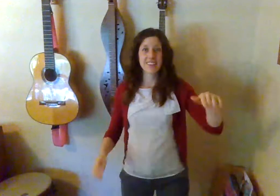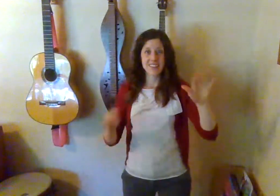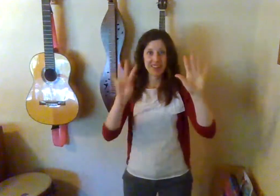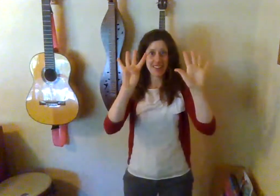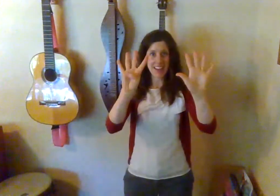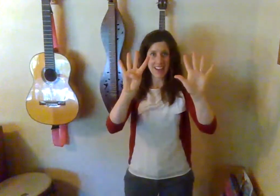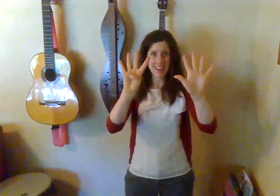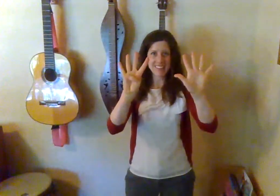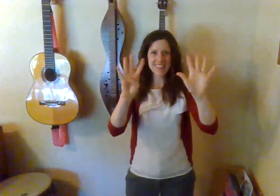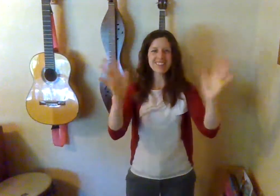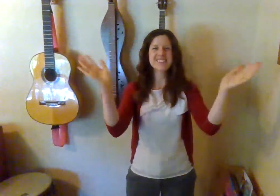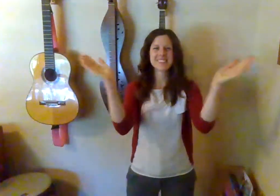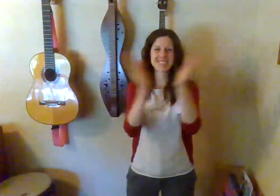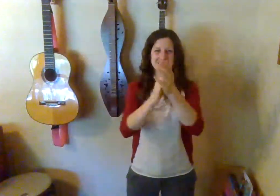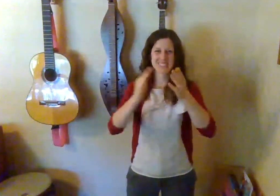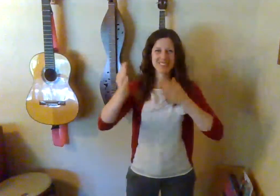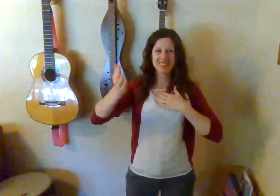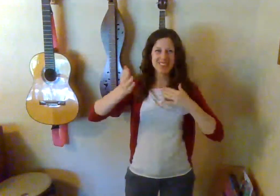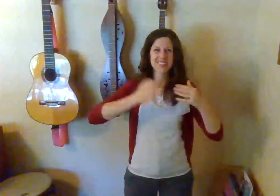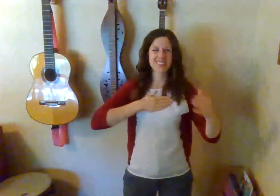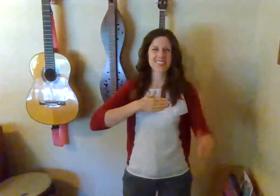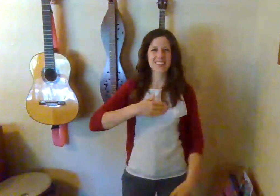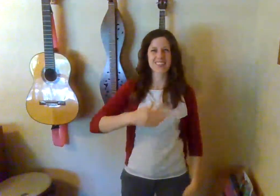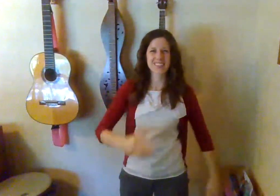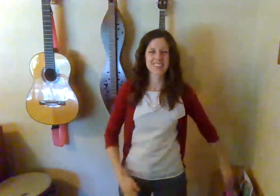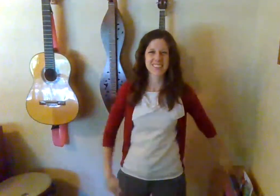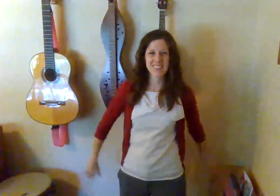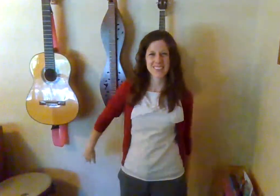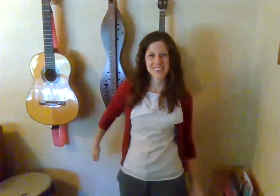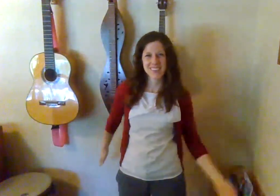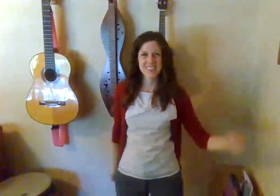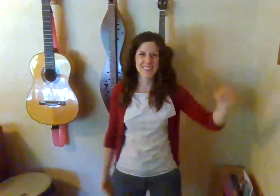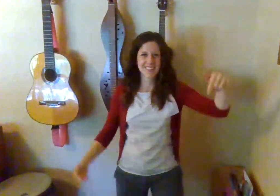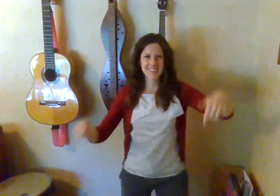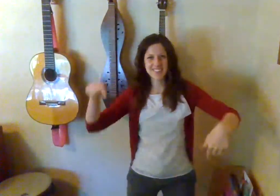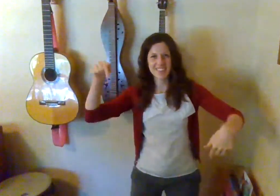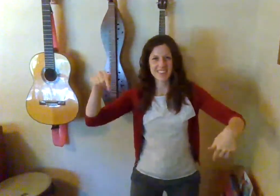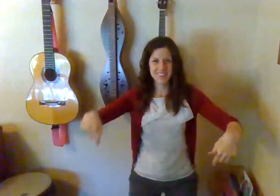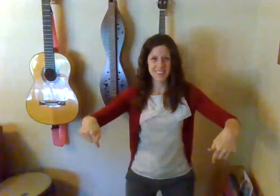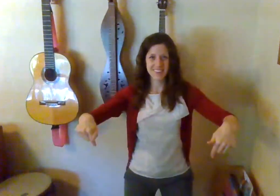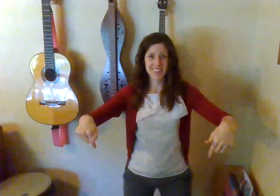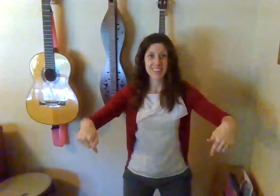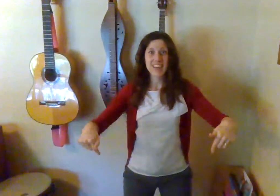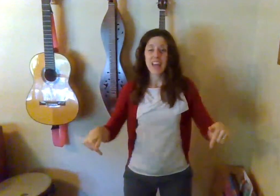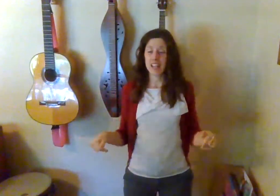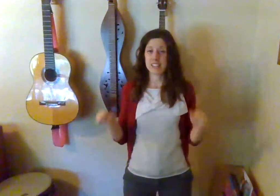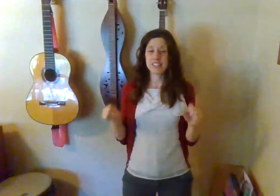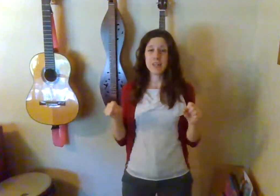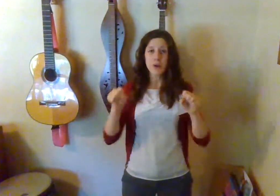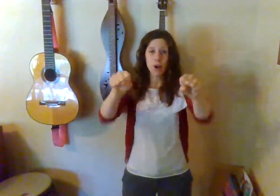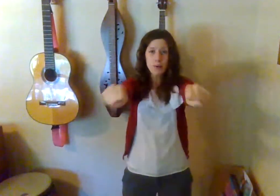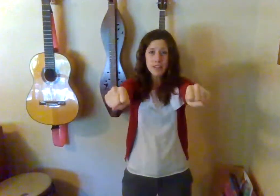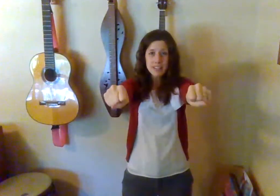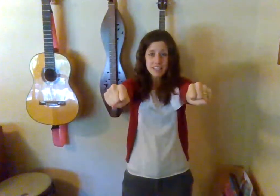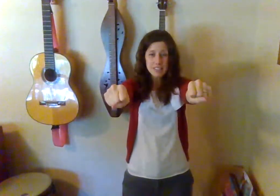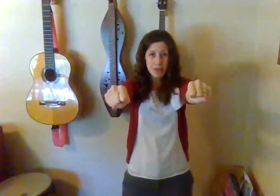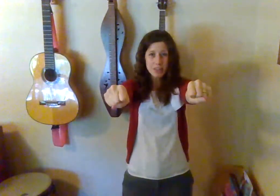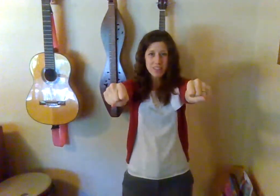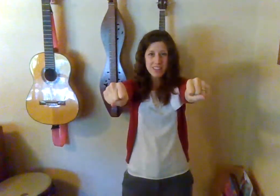eight, nine, and zero is the only one